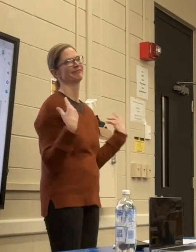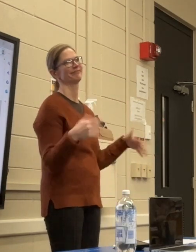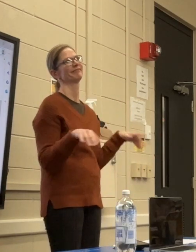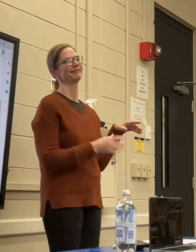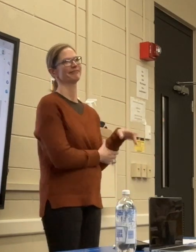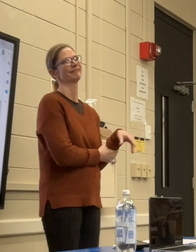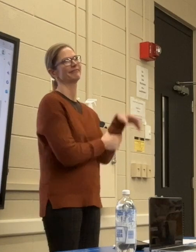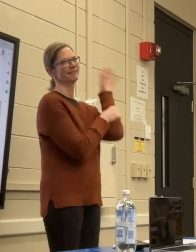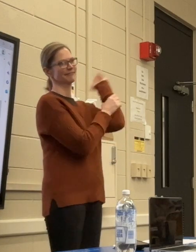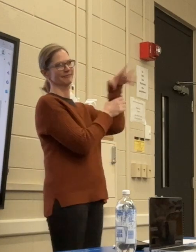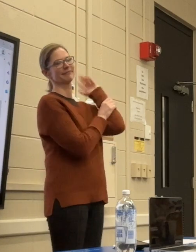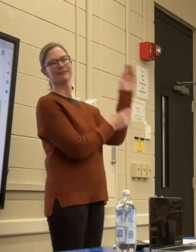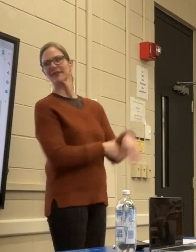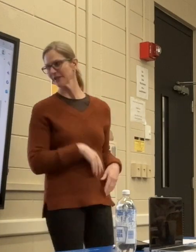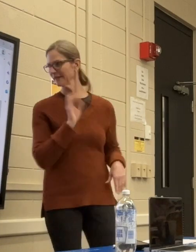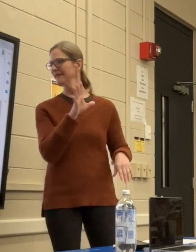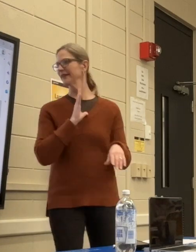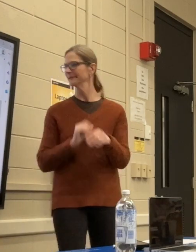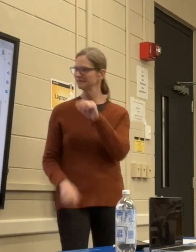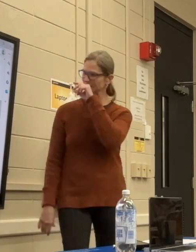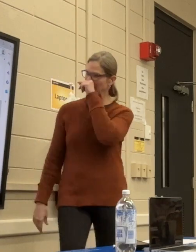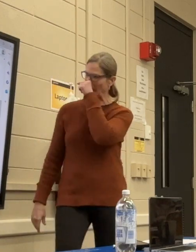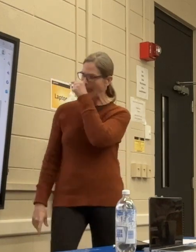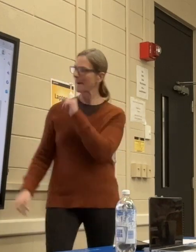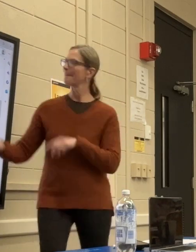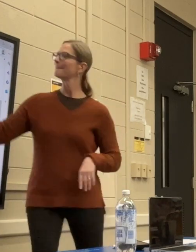Finish, oh, so excited.